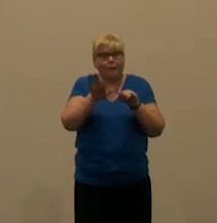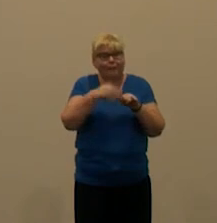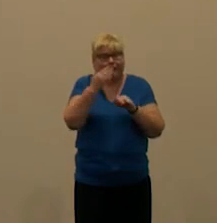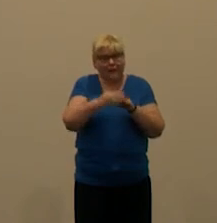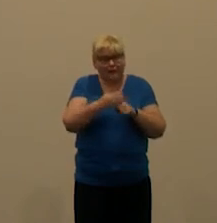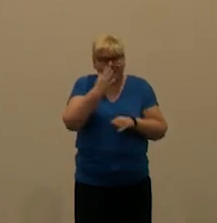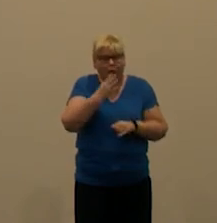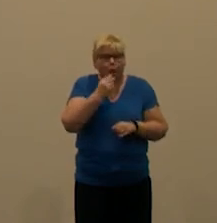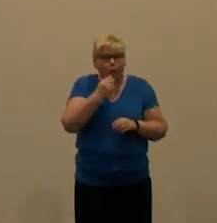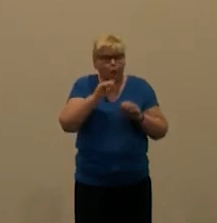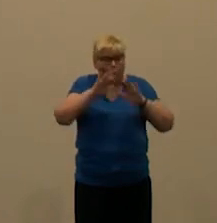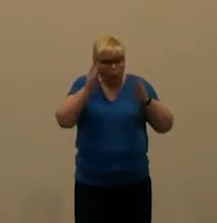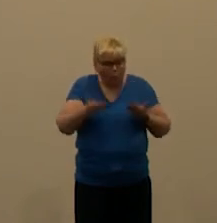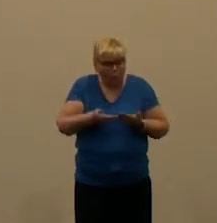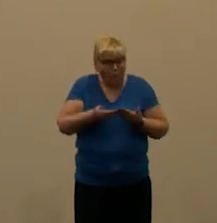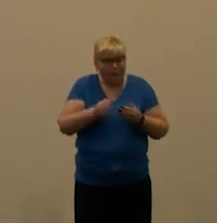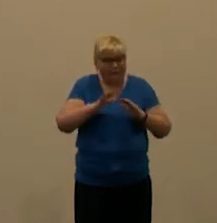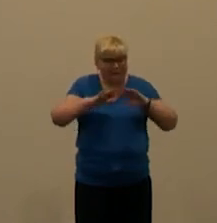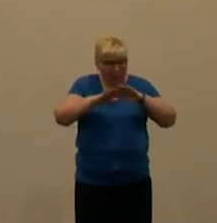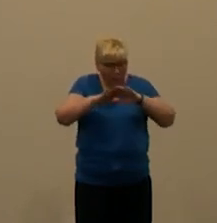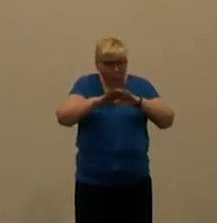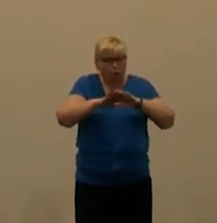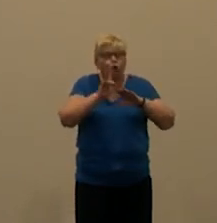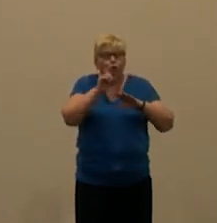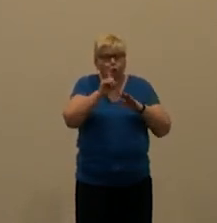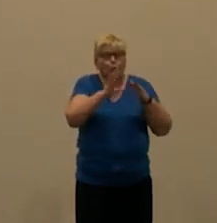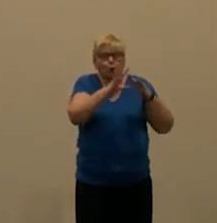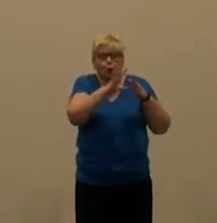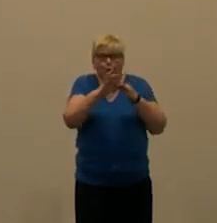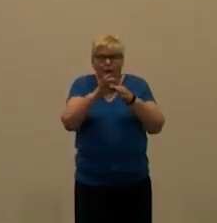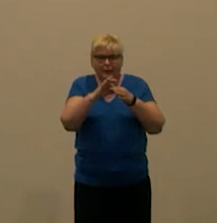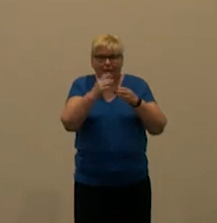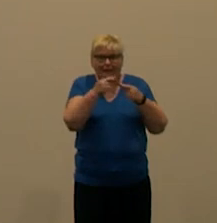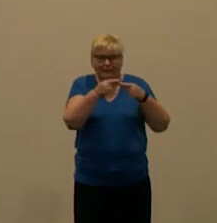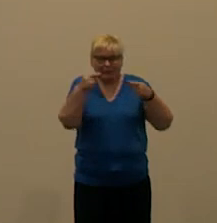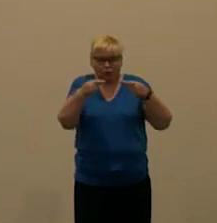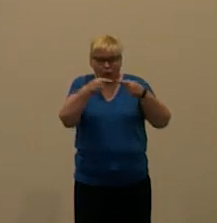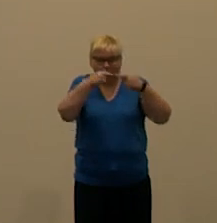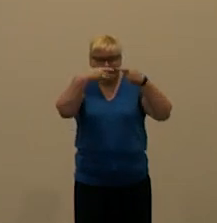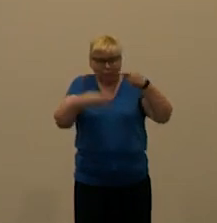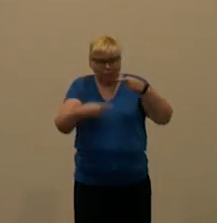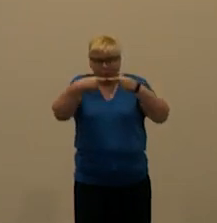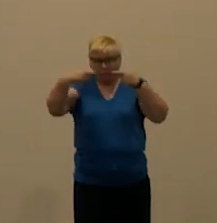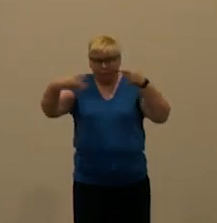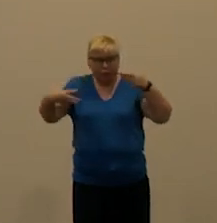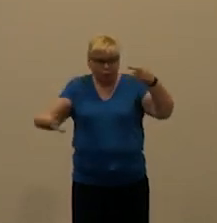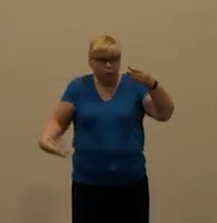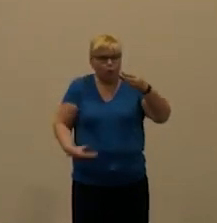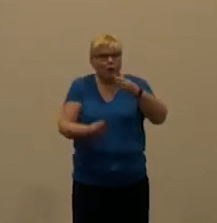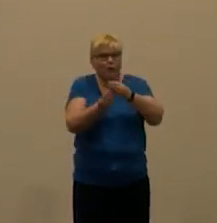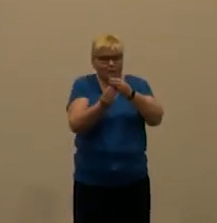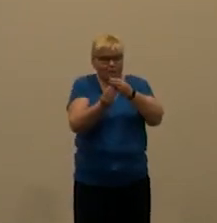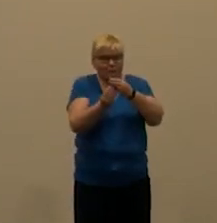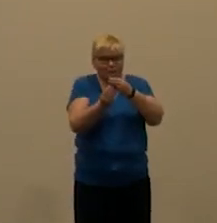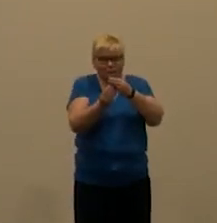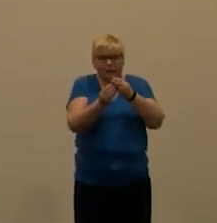the global Asia network backbone to connect each branch office and each Asia regions together. But the question